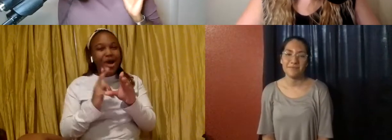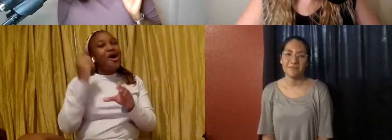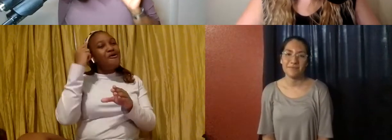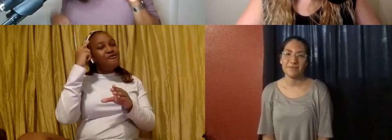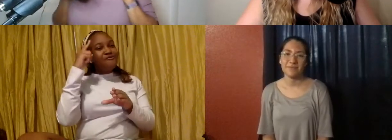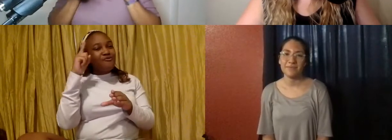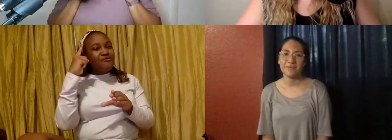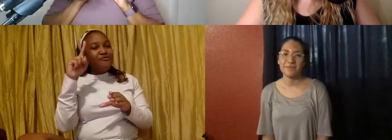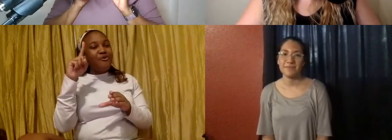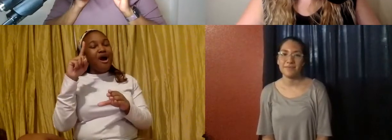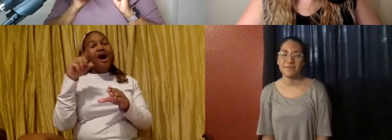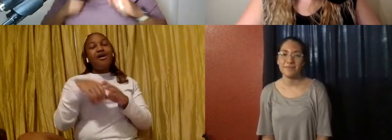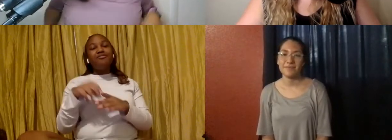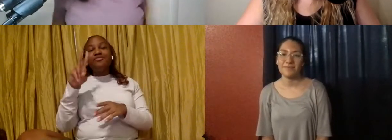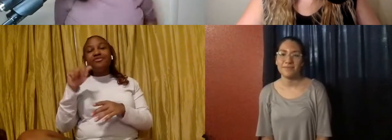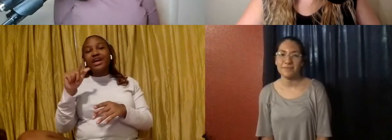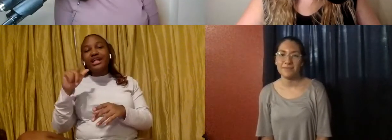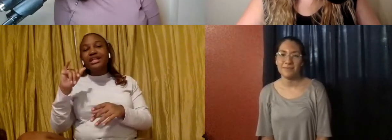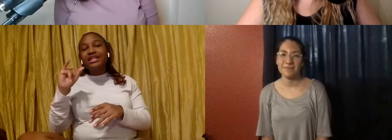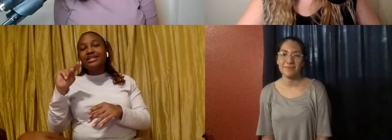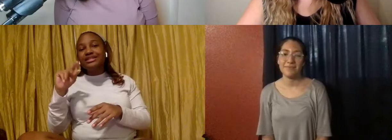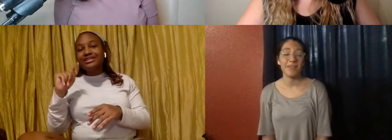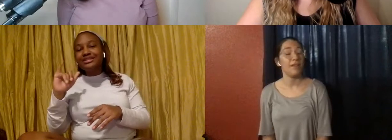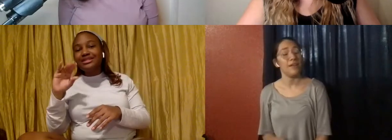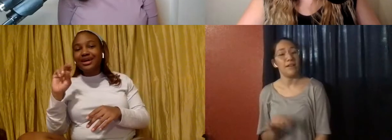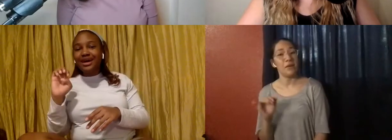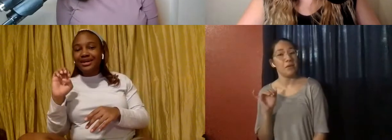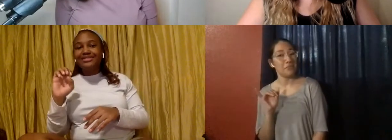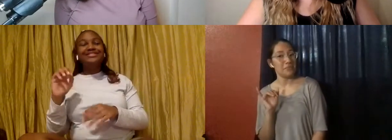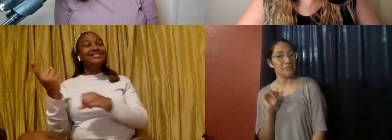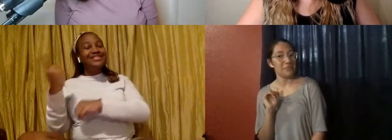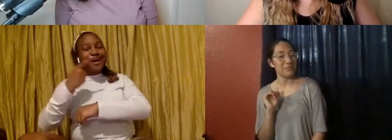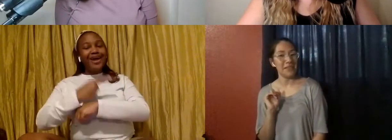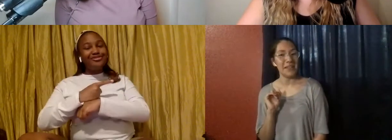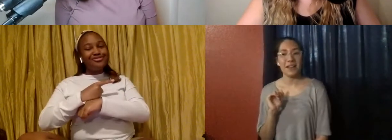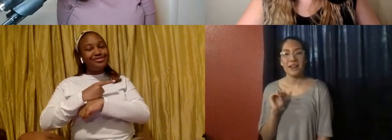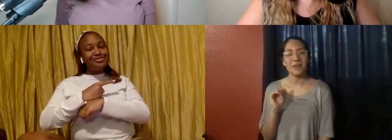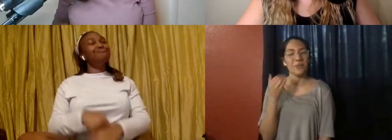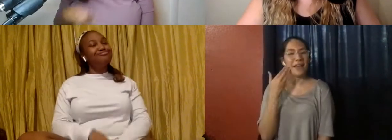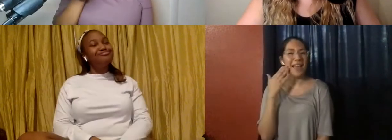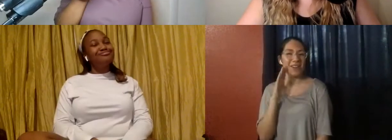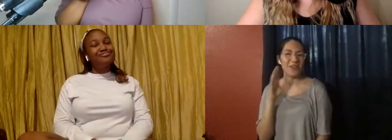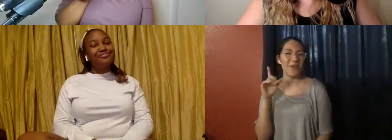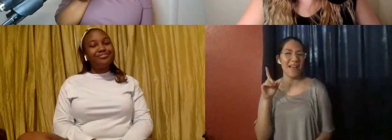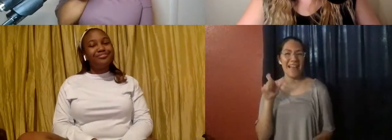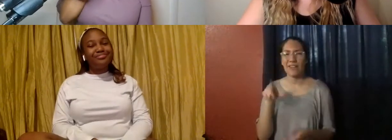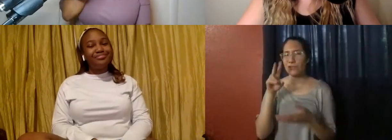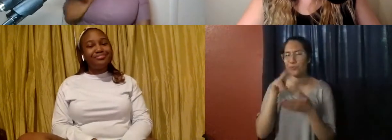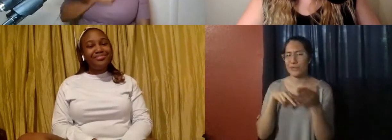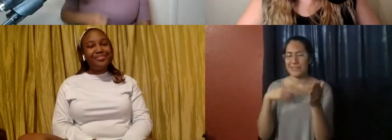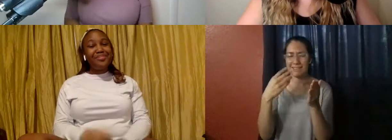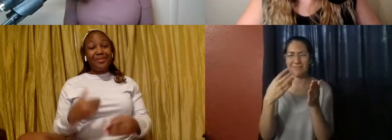diet red, you know, a little red heart down there. I don't know. I'd have to read the ingredients on the dye. That is a